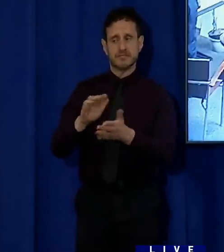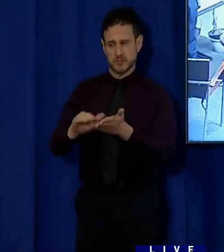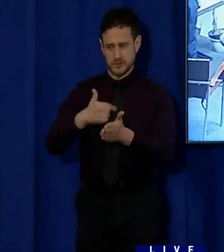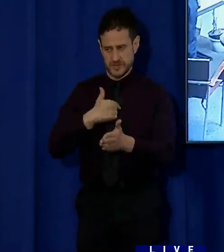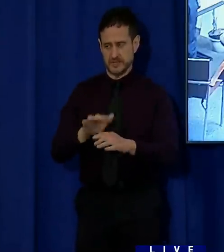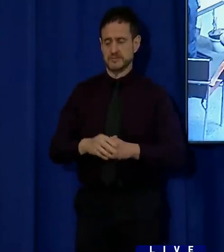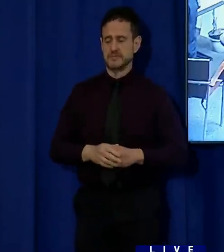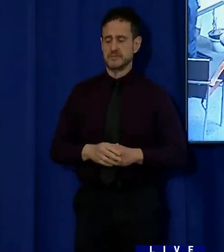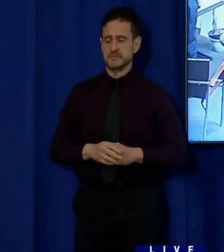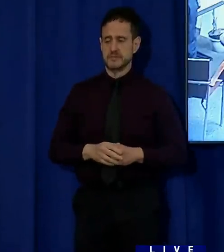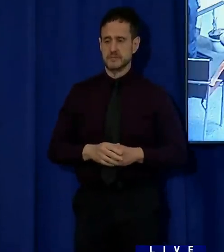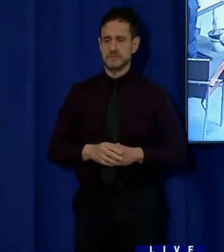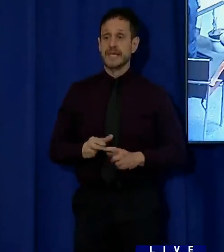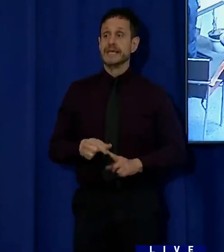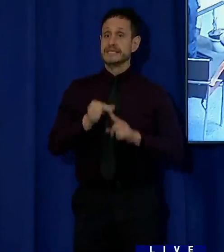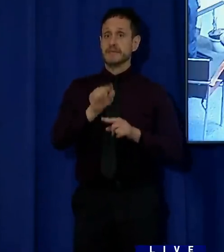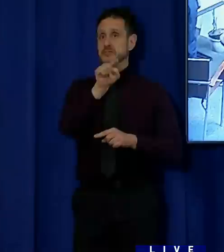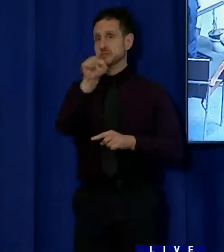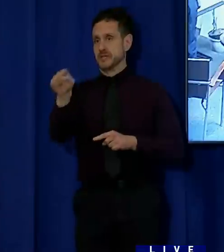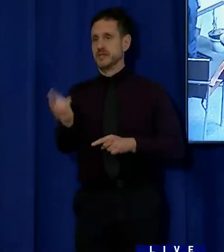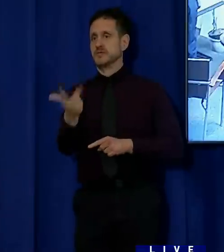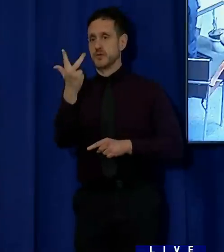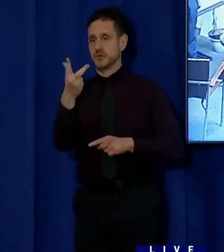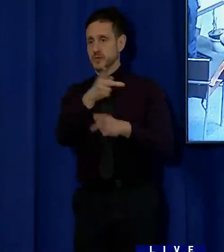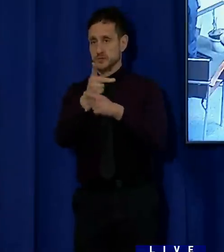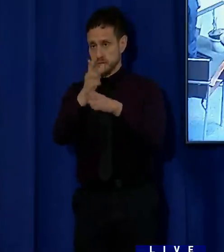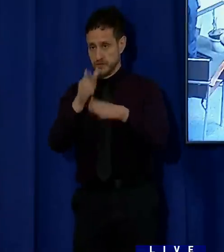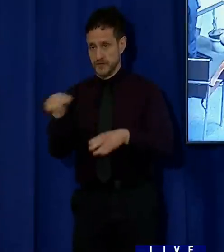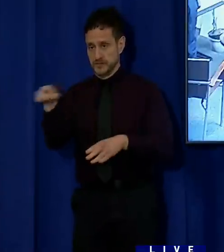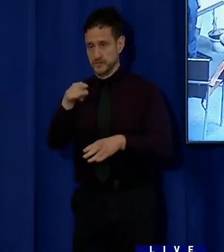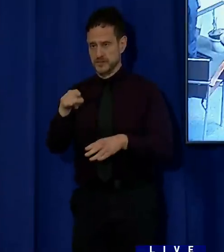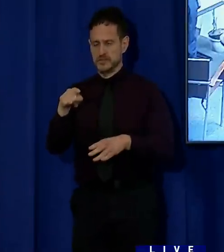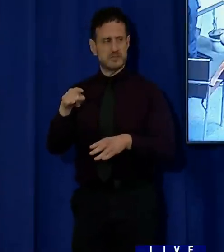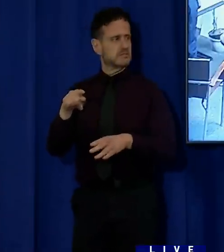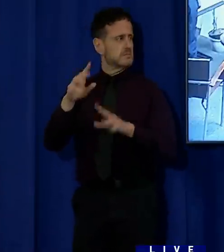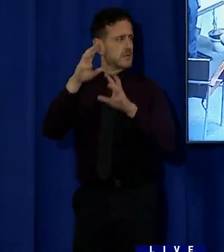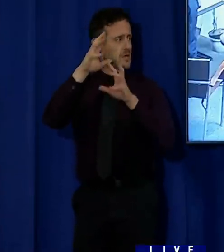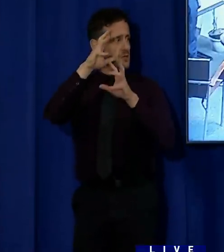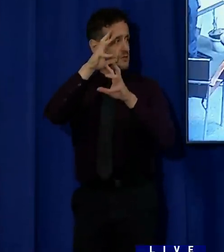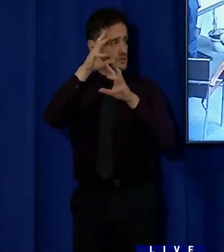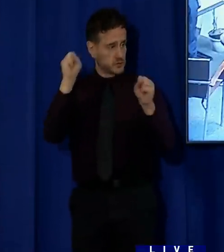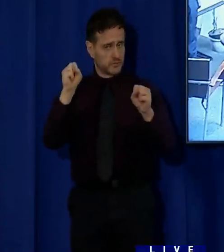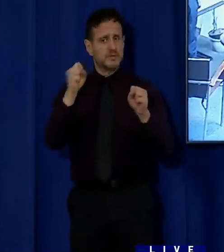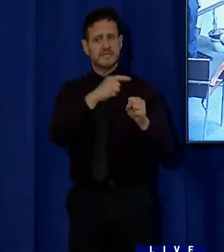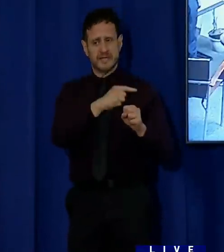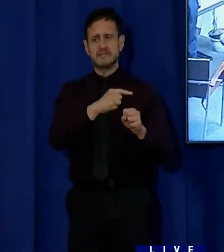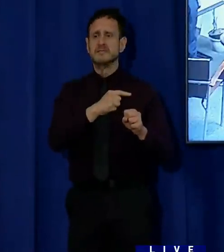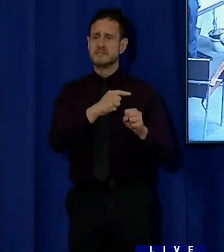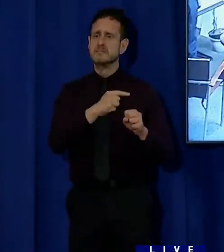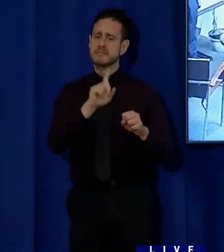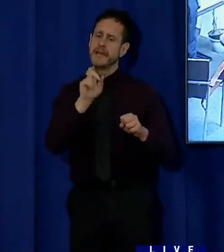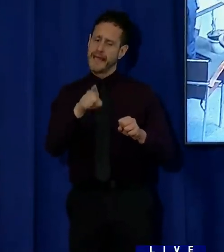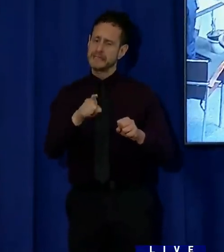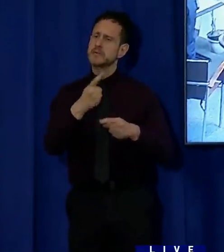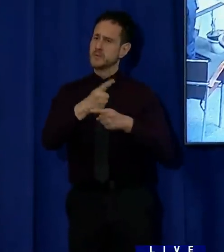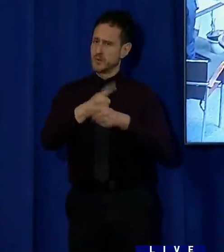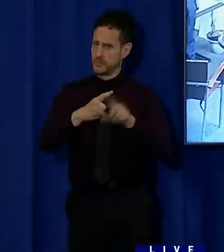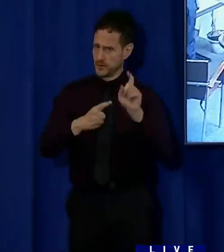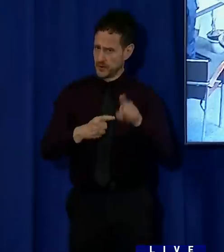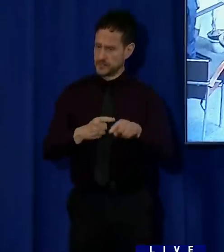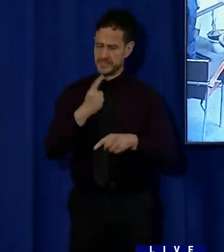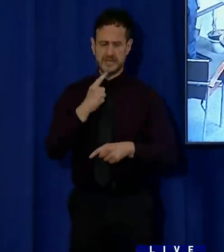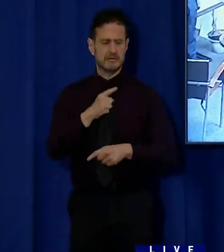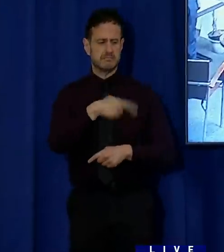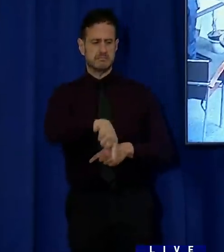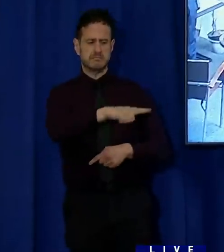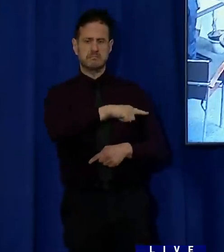Particularly with the supervisors. You know, Superintendent Assey, the question, which is appropriate. These